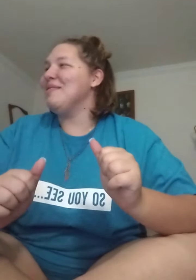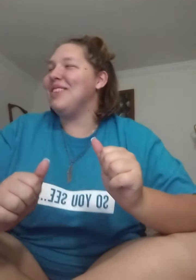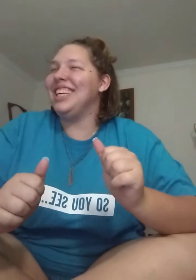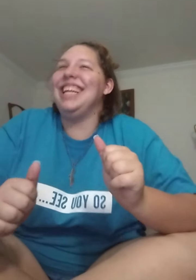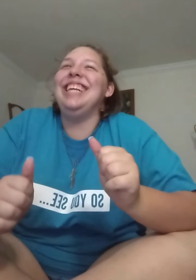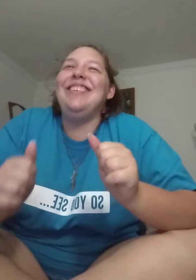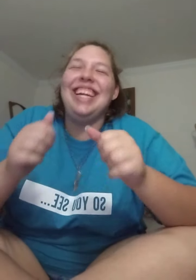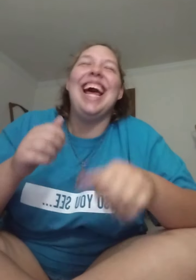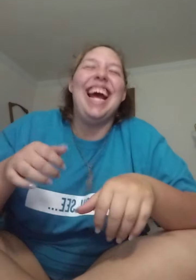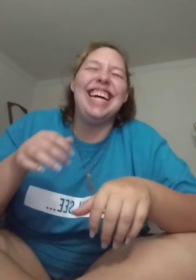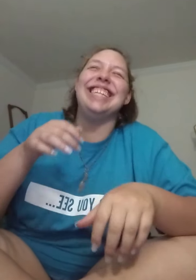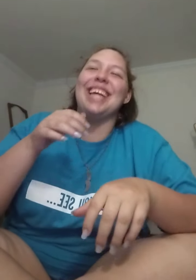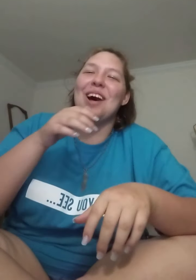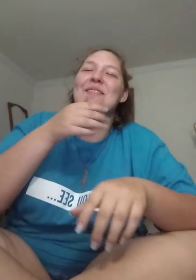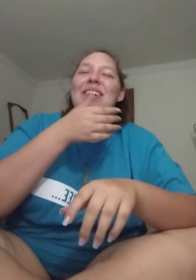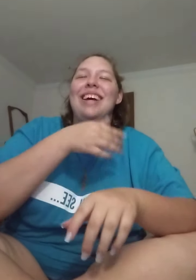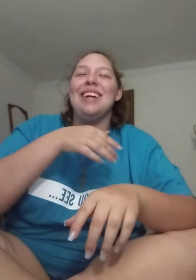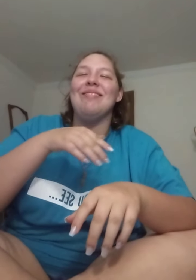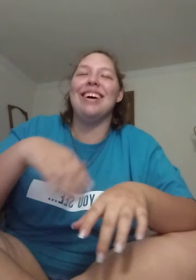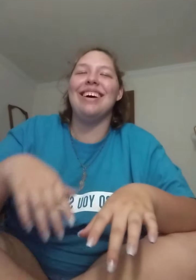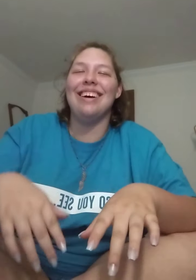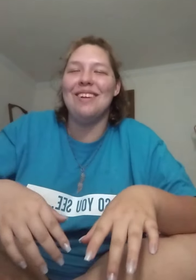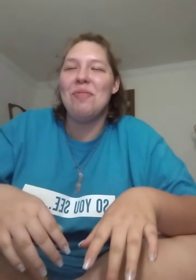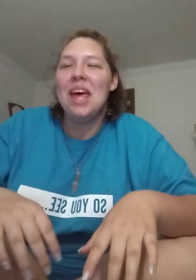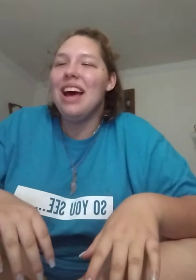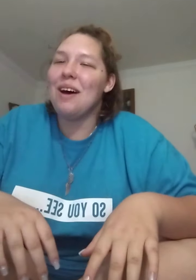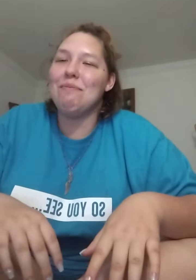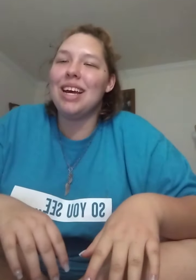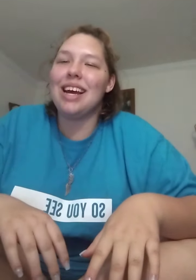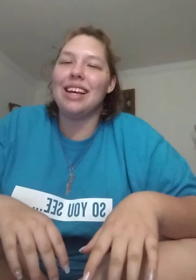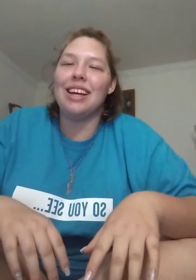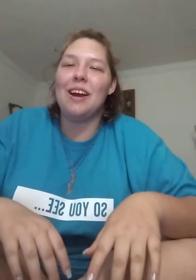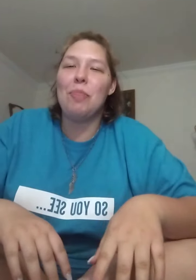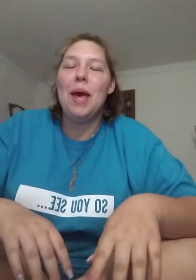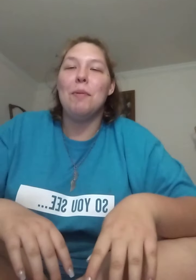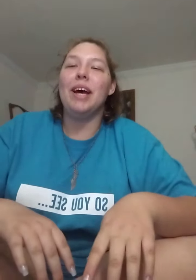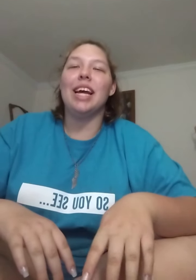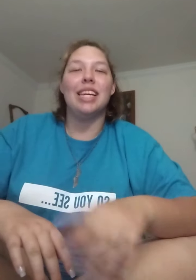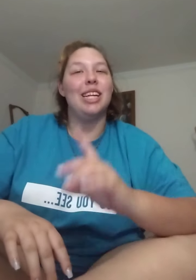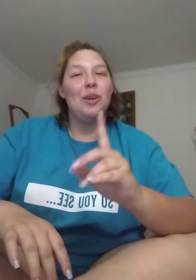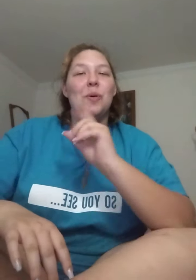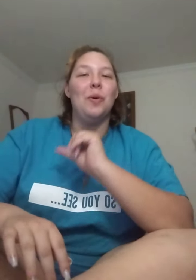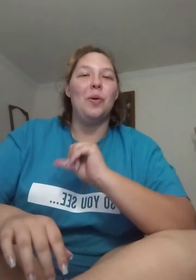begging, begging you. I put your love in the hand now, baby. I'm begging, begging you.